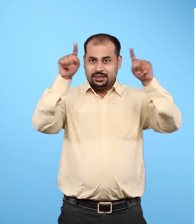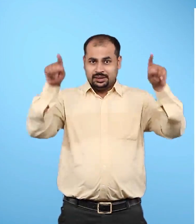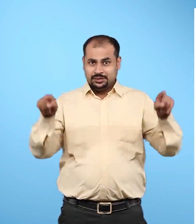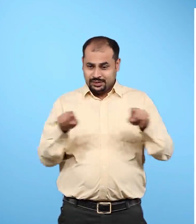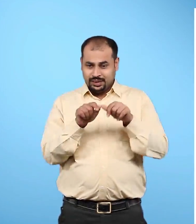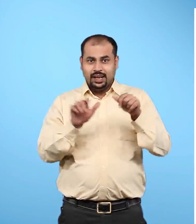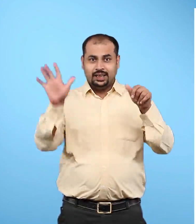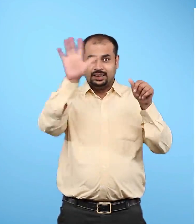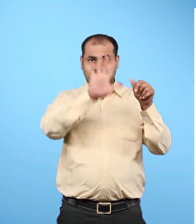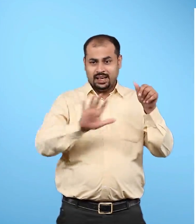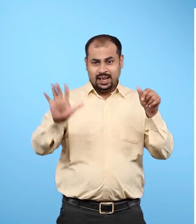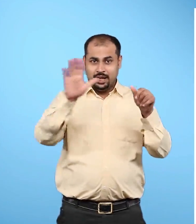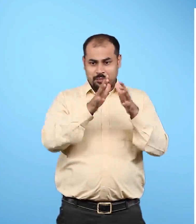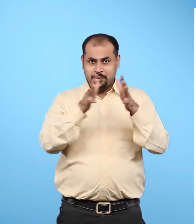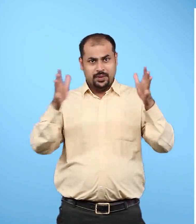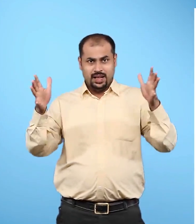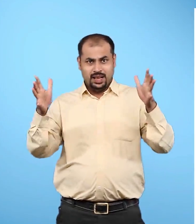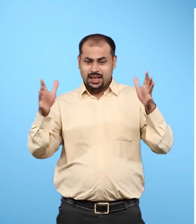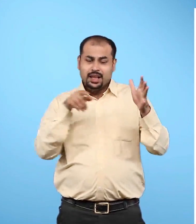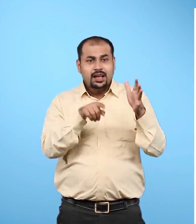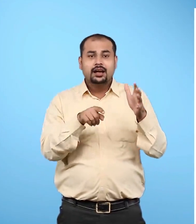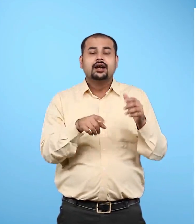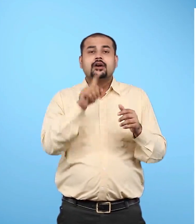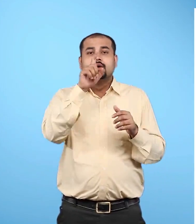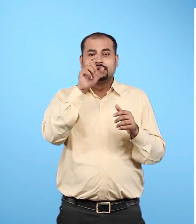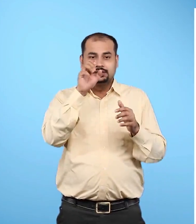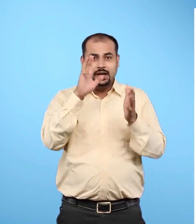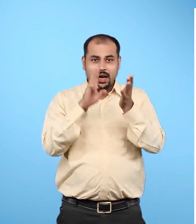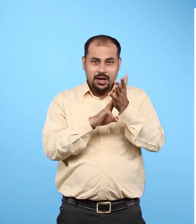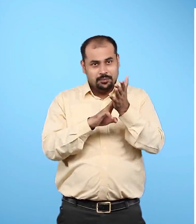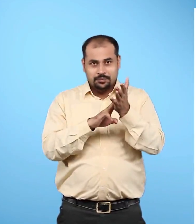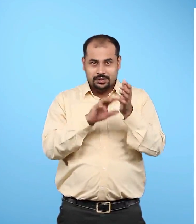How many squares of side 1 centimeter does this stamp cover?